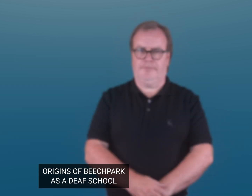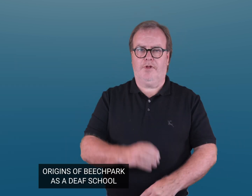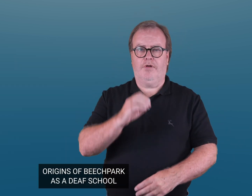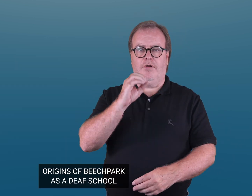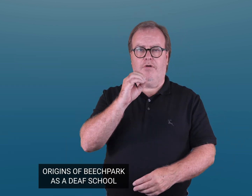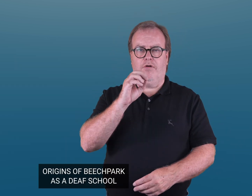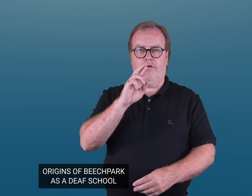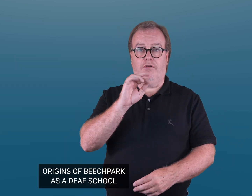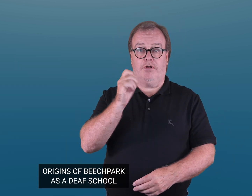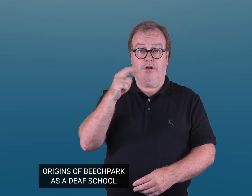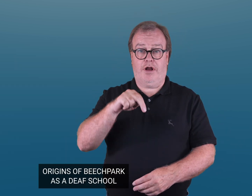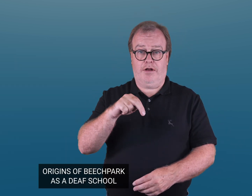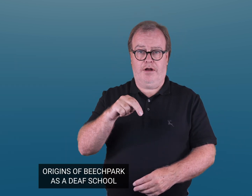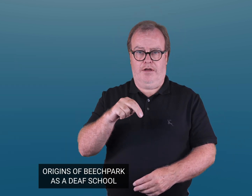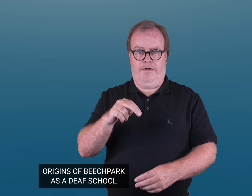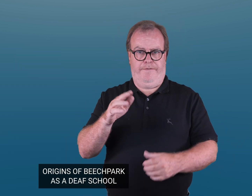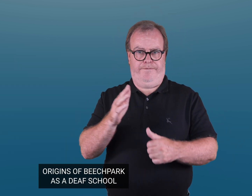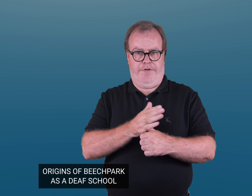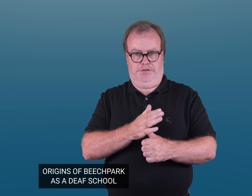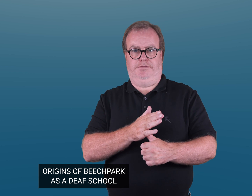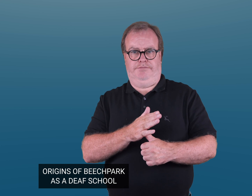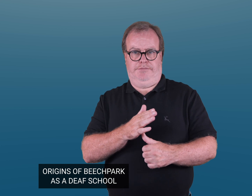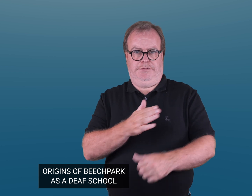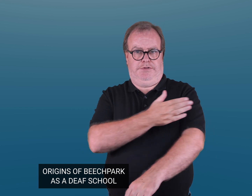Origins of Beechpark as a deaf school.